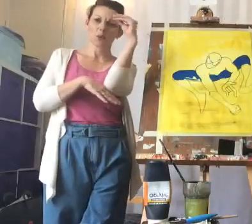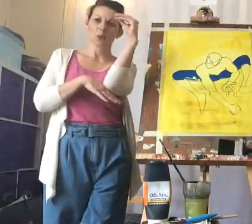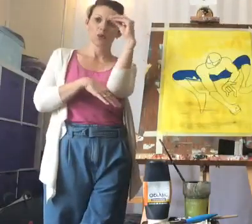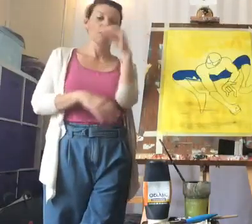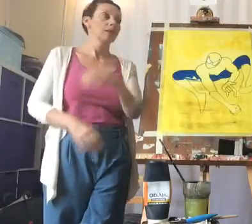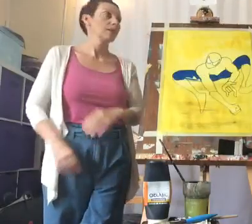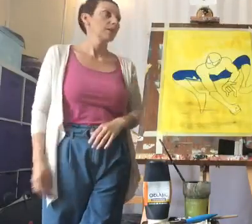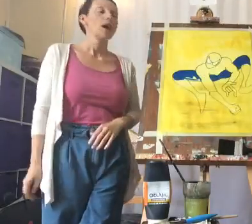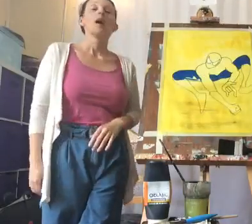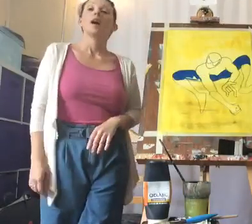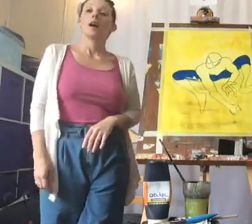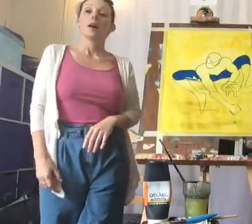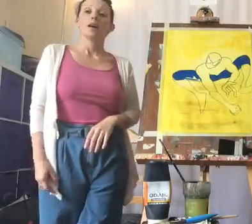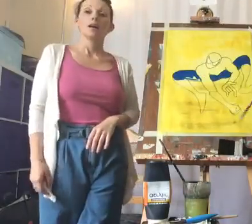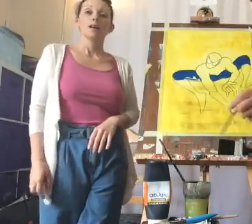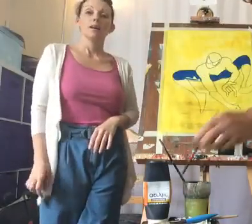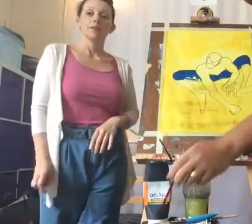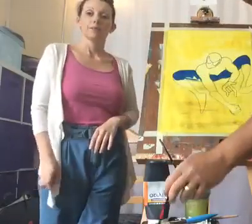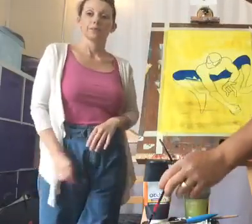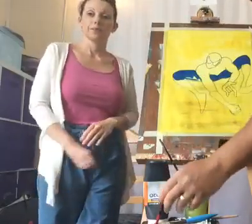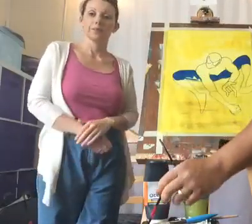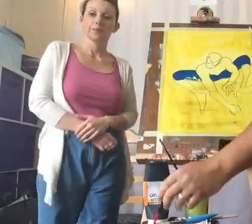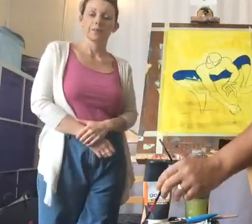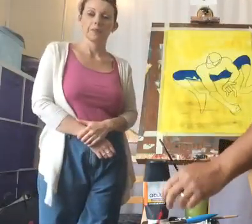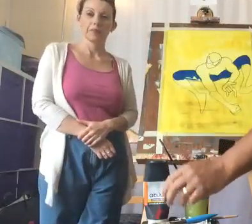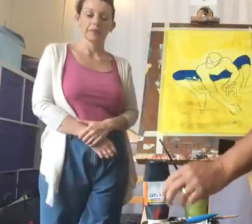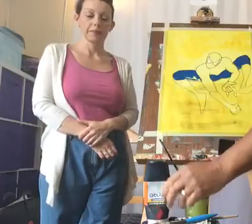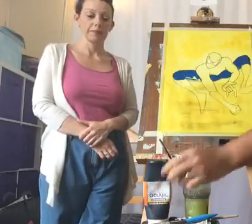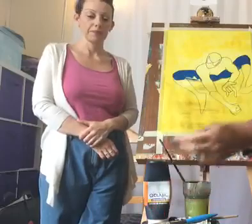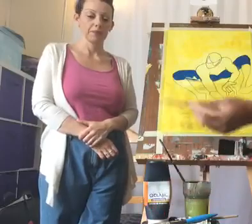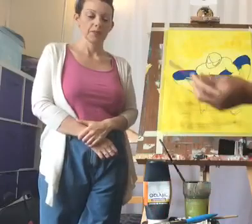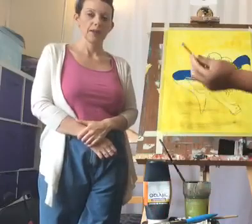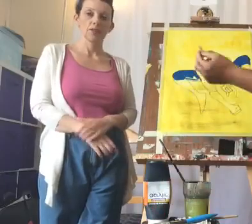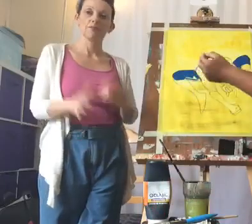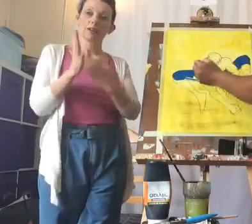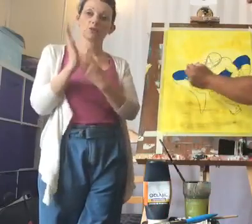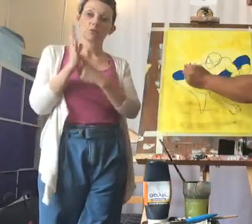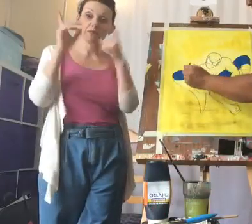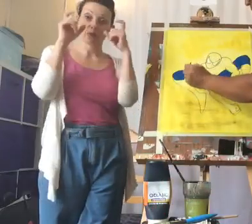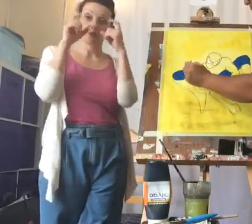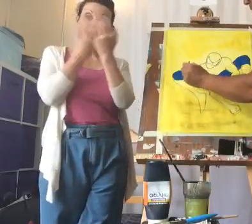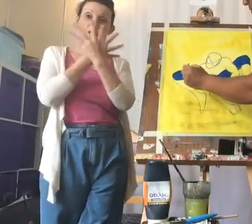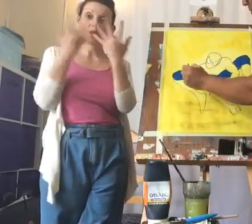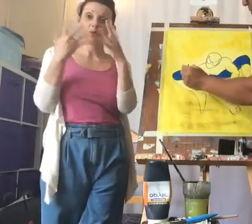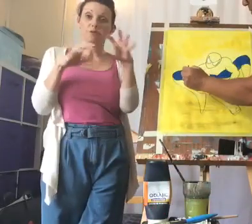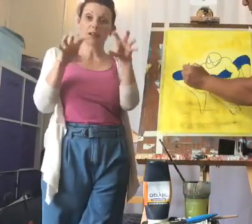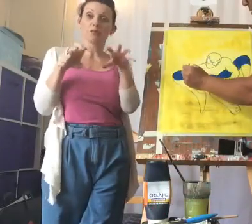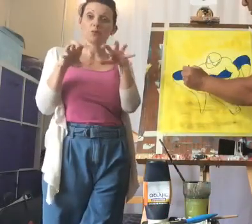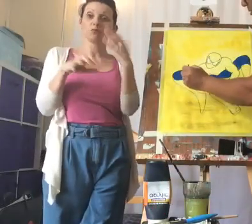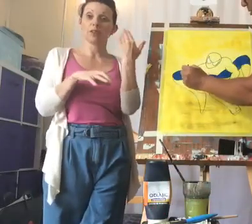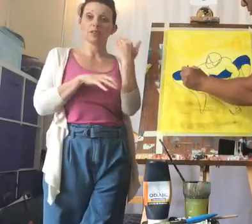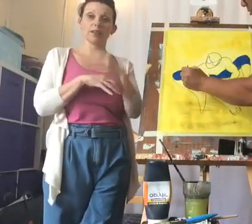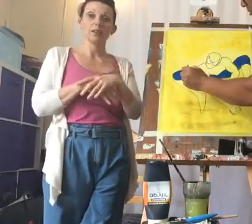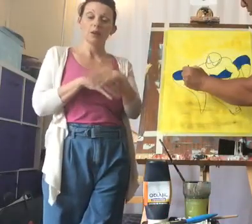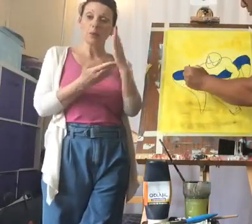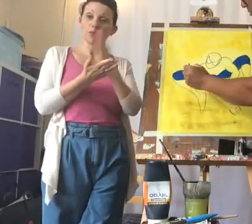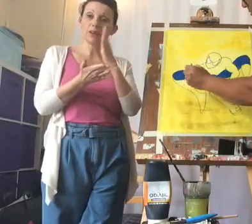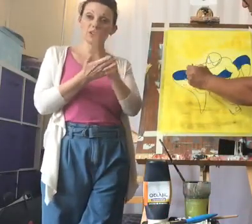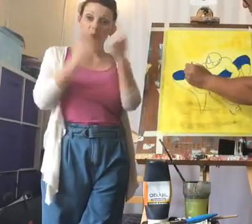nice picture of a goose on, and it looked like it had stars behind it. Actually, Rachel's been photographing loads of animals